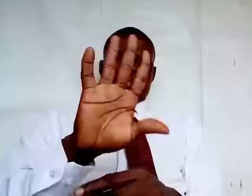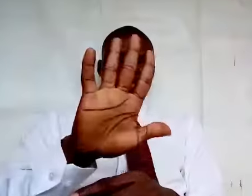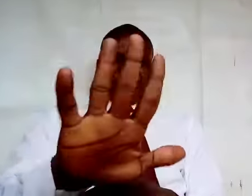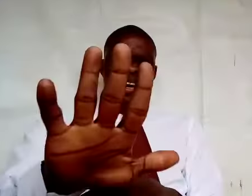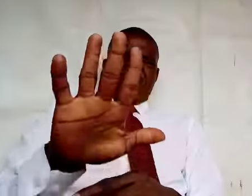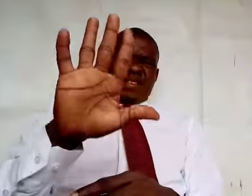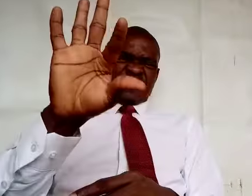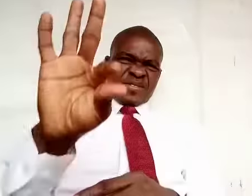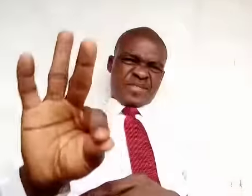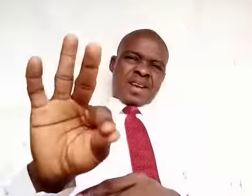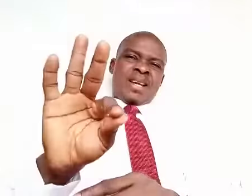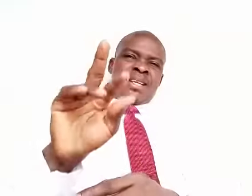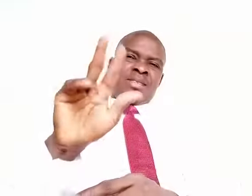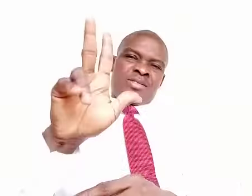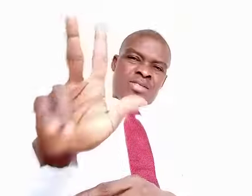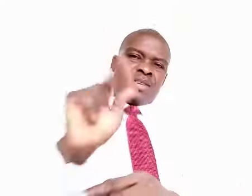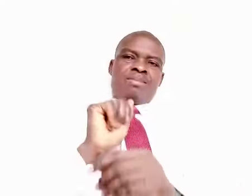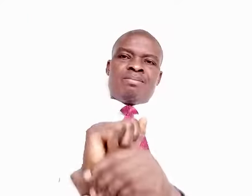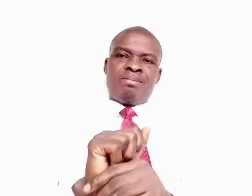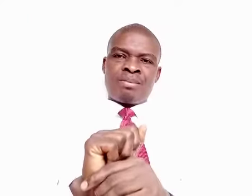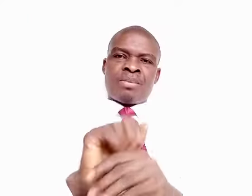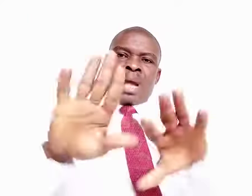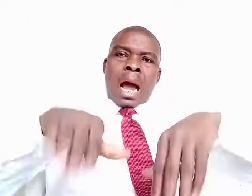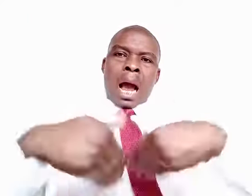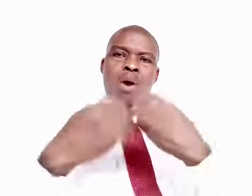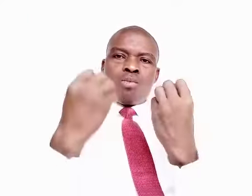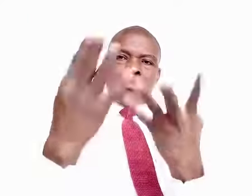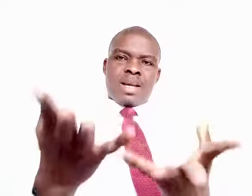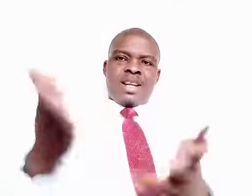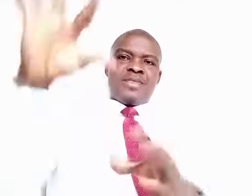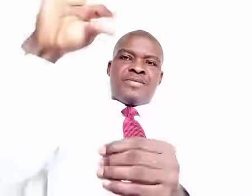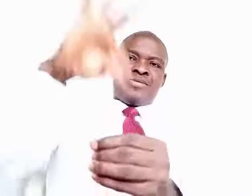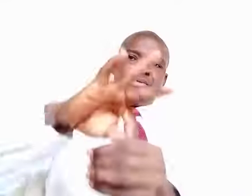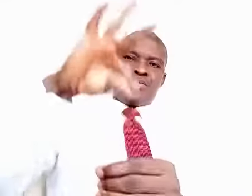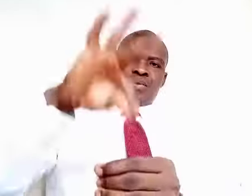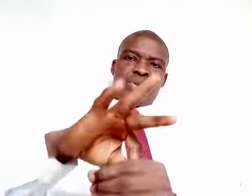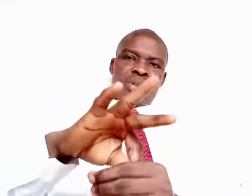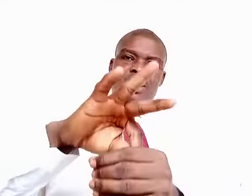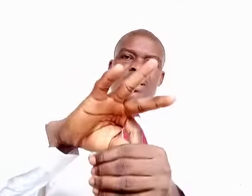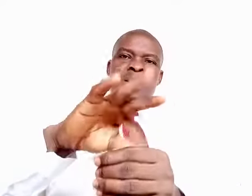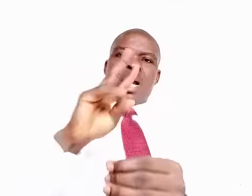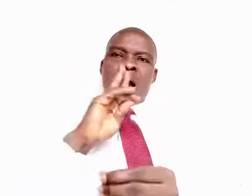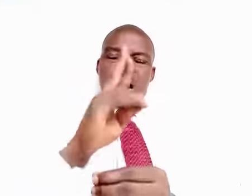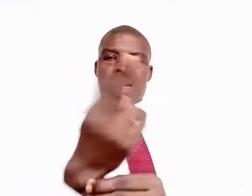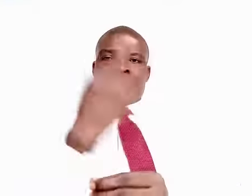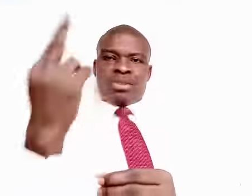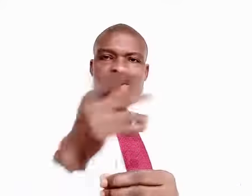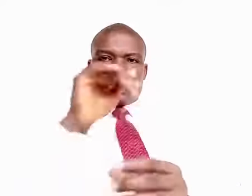115 75923 votes respectively. How many votes were polled in favor of the third